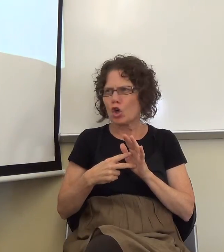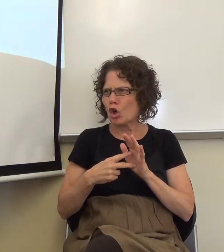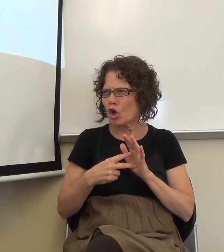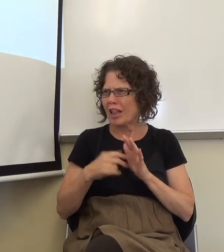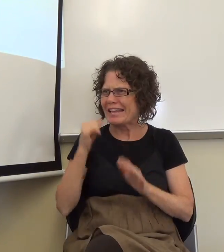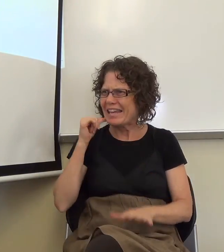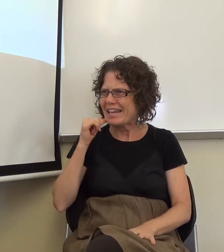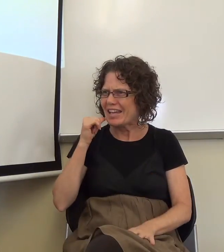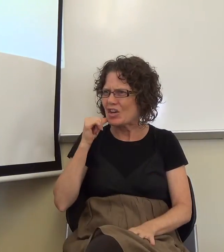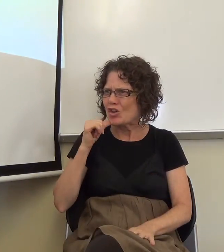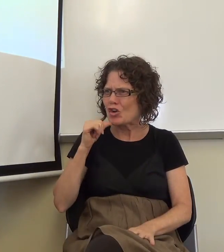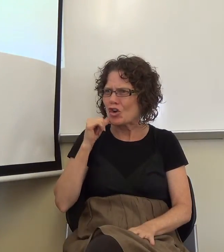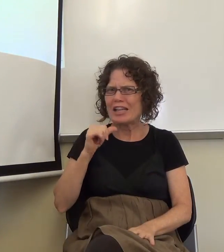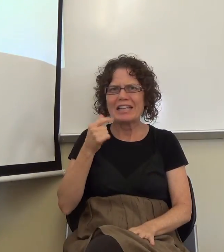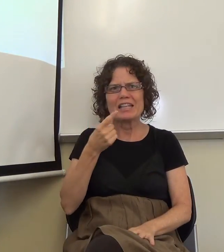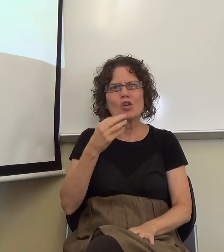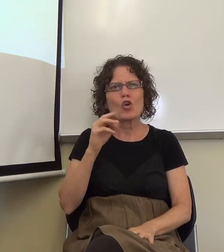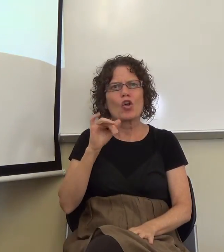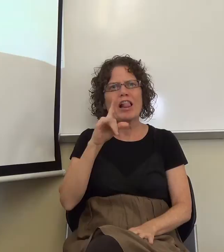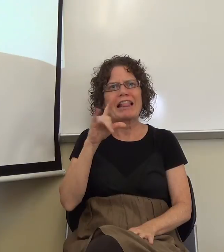work. Okay.